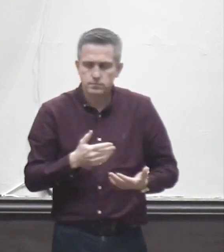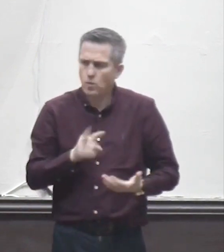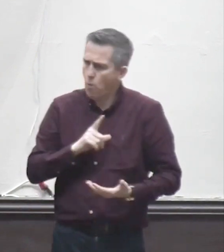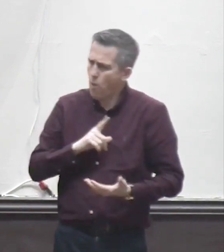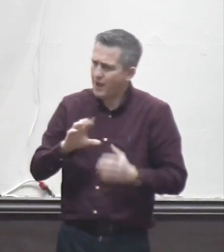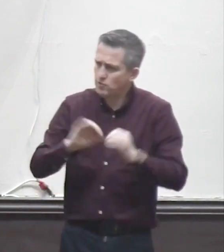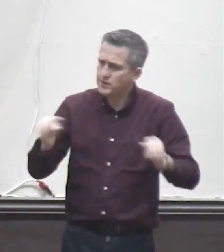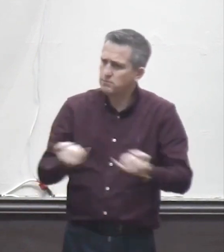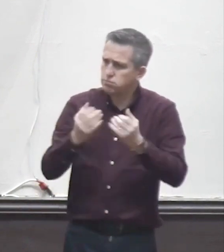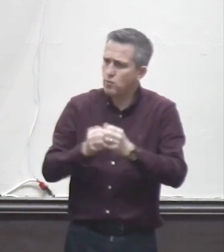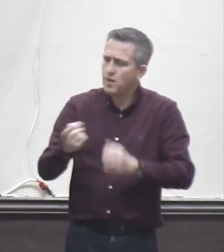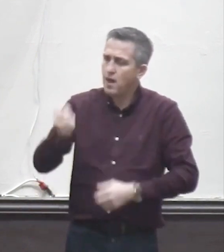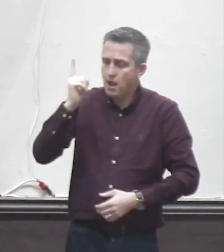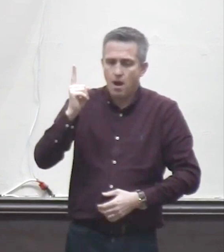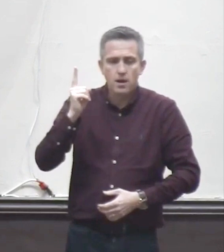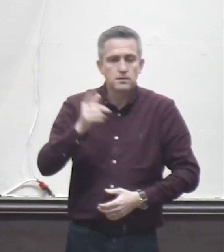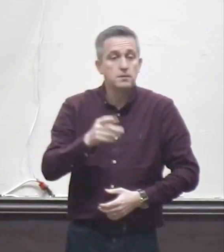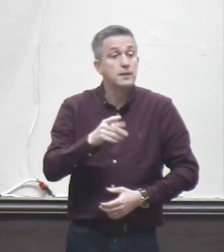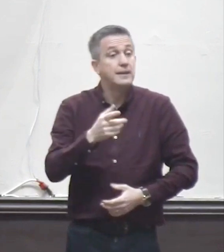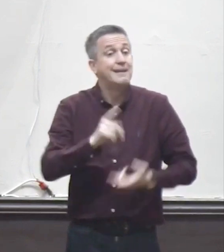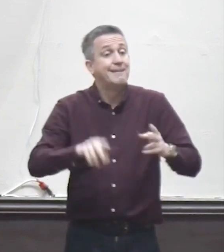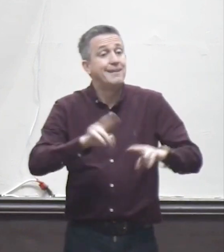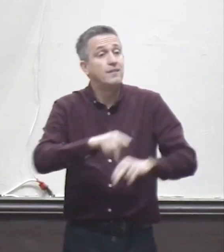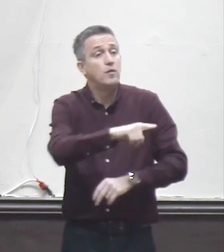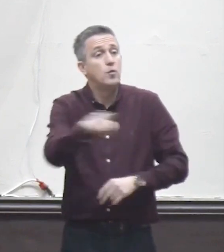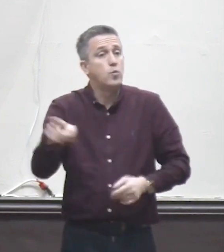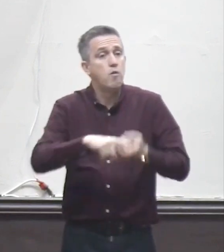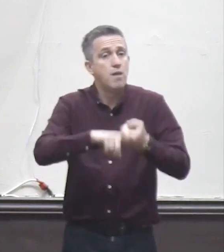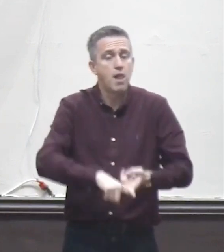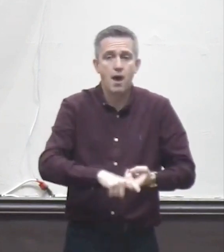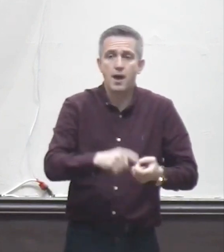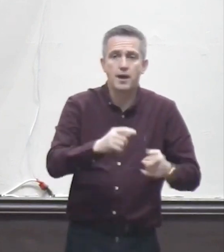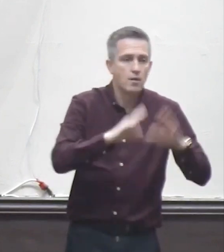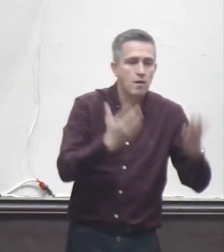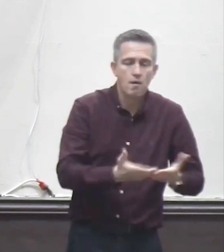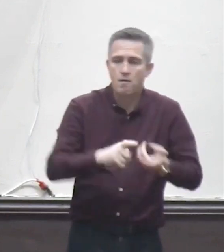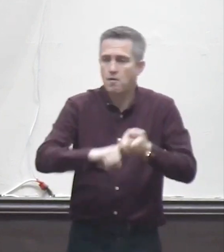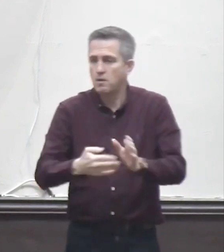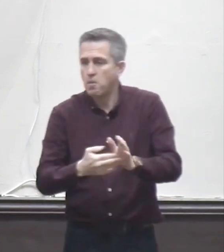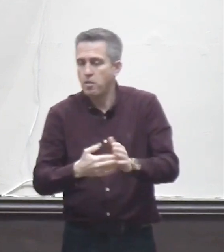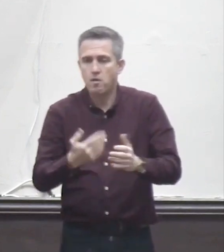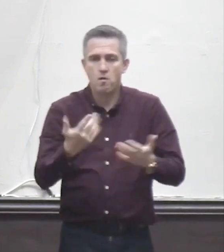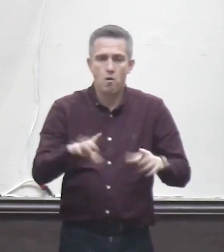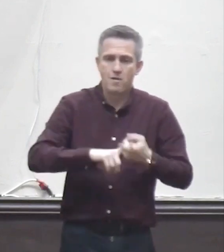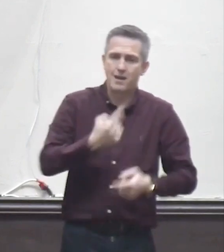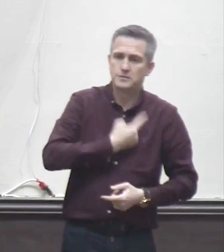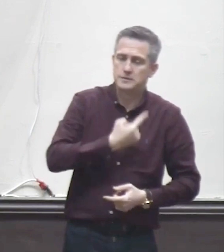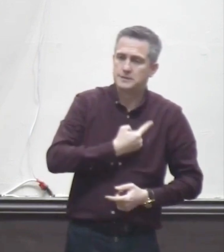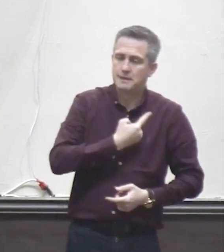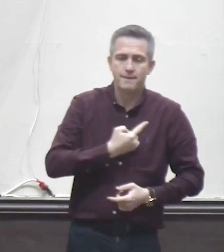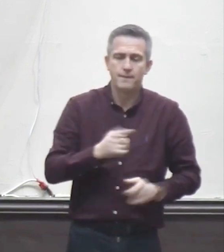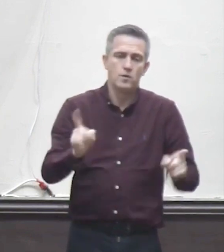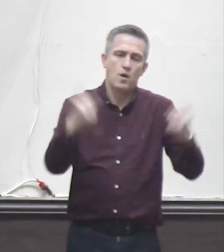Why? Because when we swear by something, it has to be azim, it has to be great in